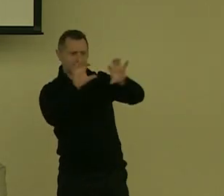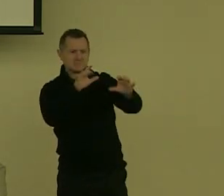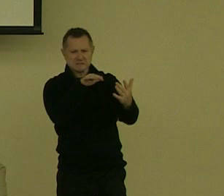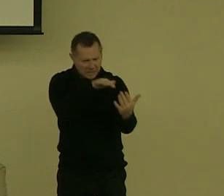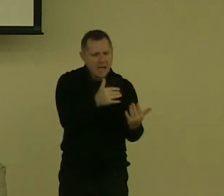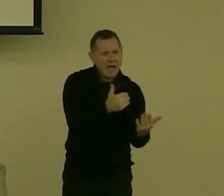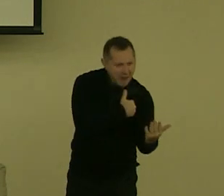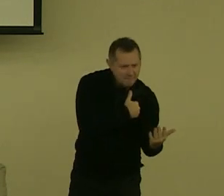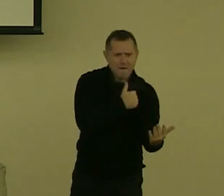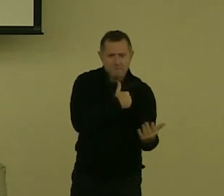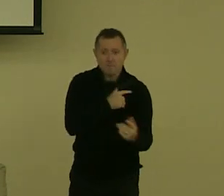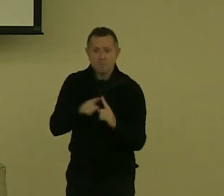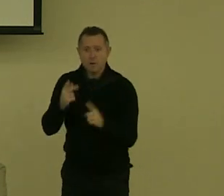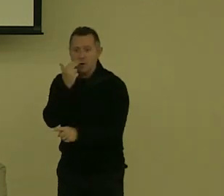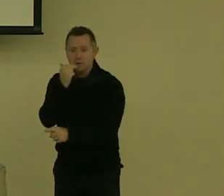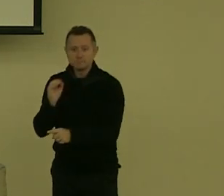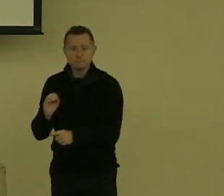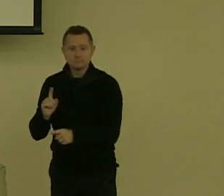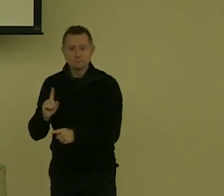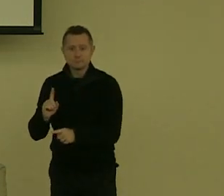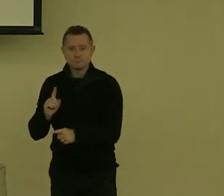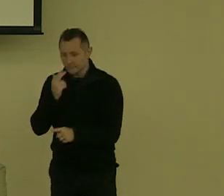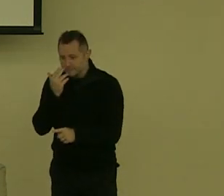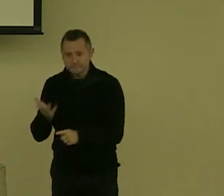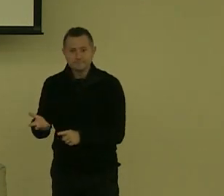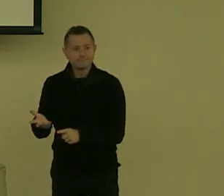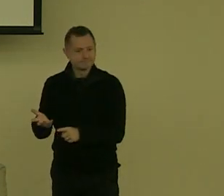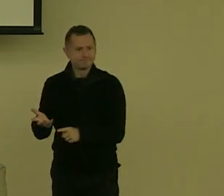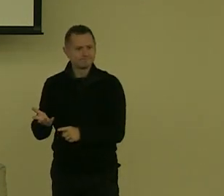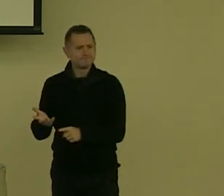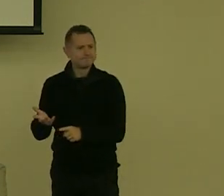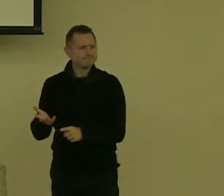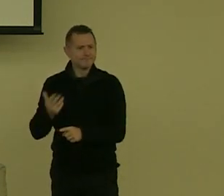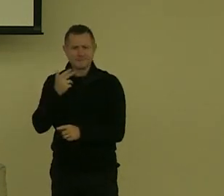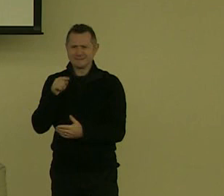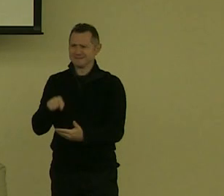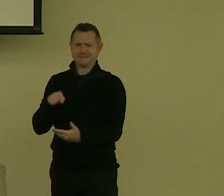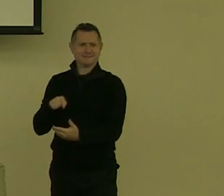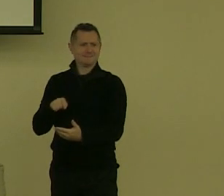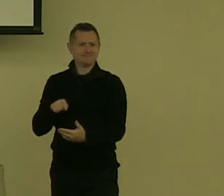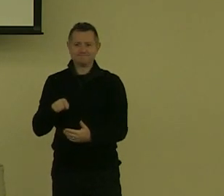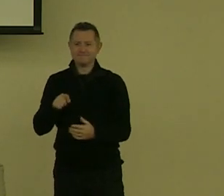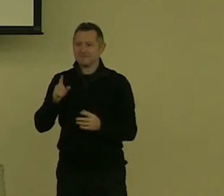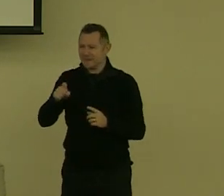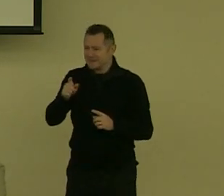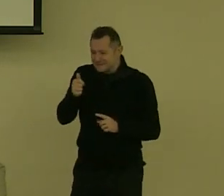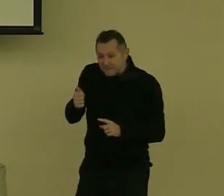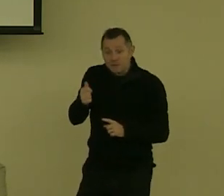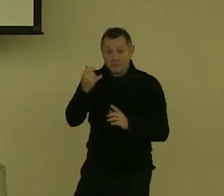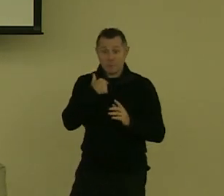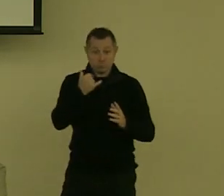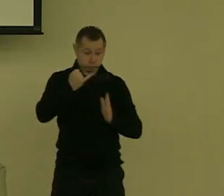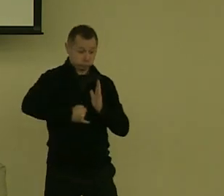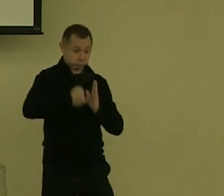suppose I'm interested in what your thoughts are on comic studies as itself, as its own orbit. Having an